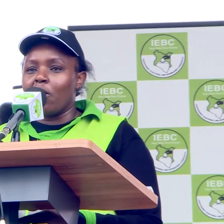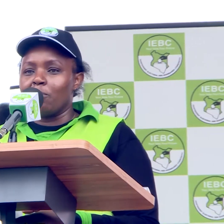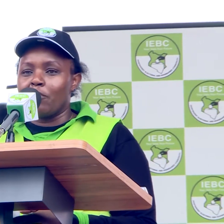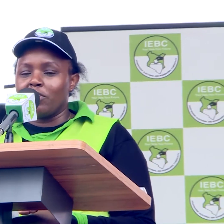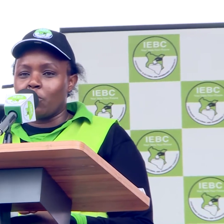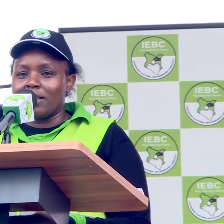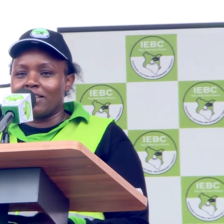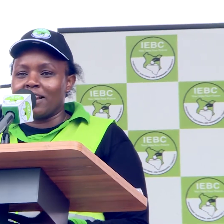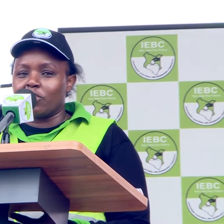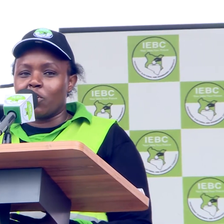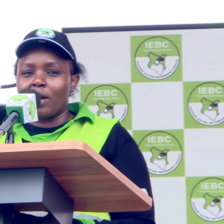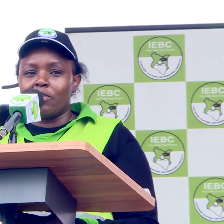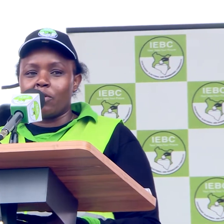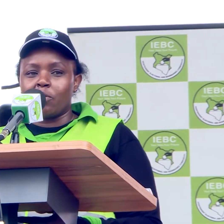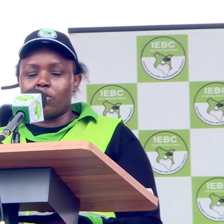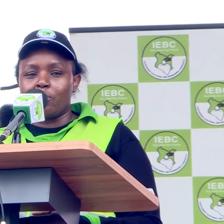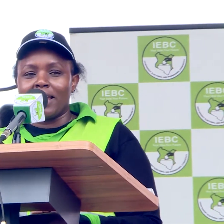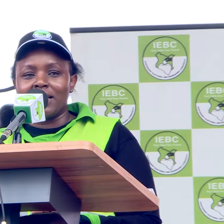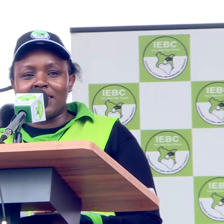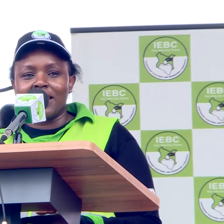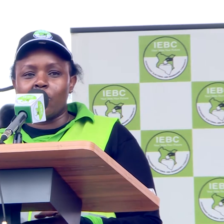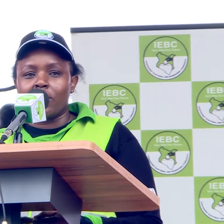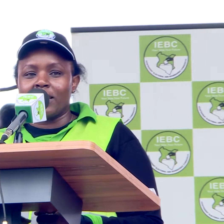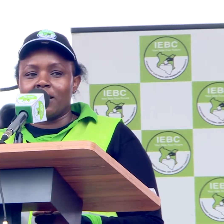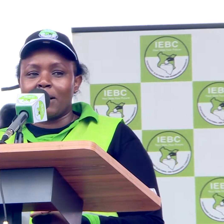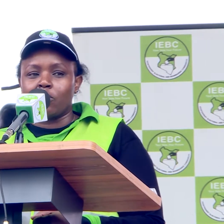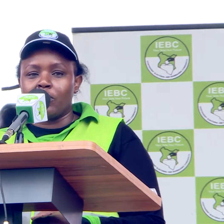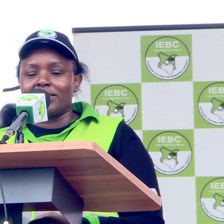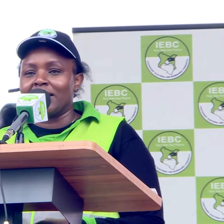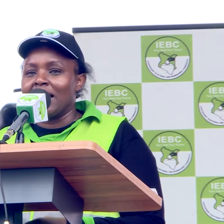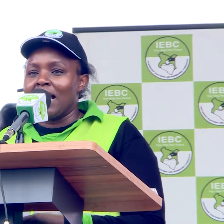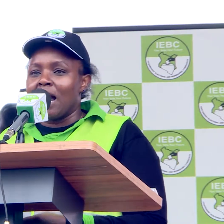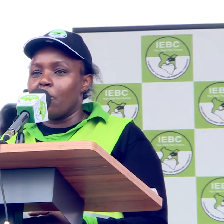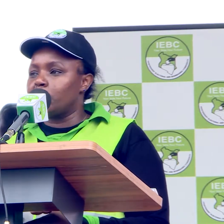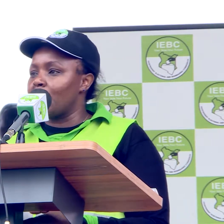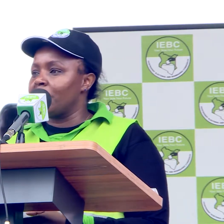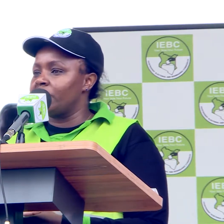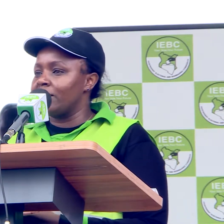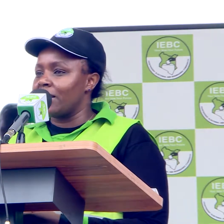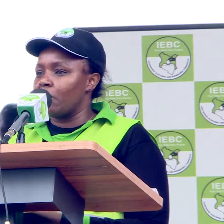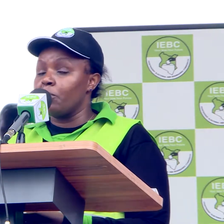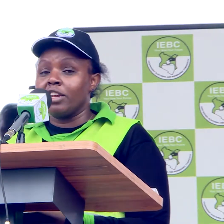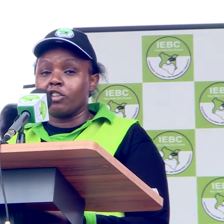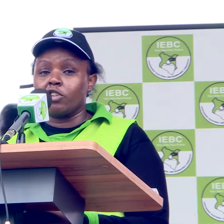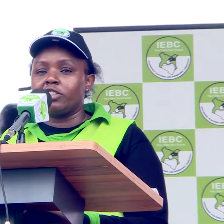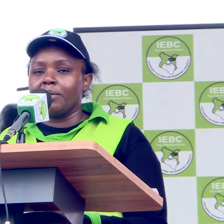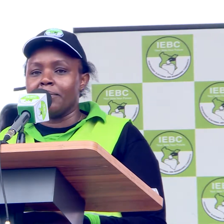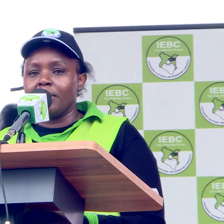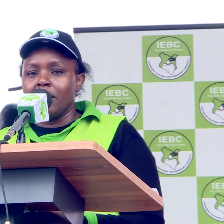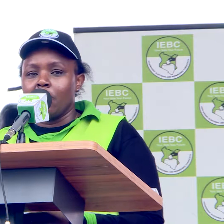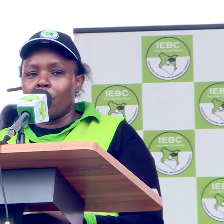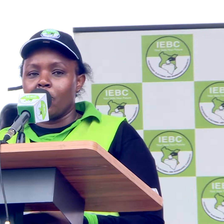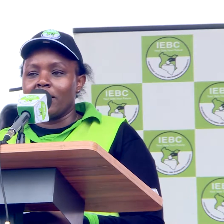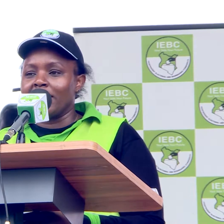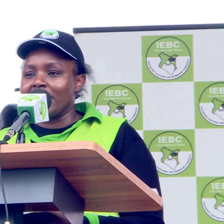We are all moving towards a generation where everyone wants to be healthy, and walking is part of it. I want to appreciate the